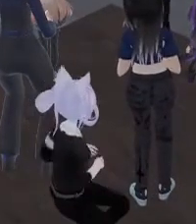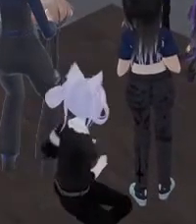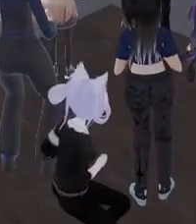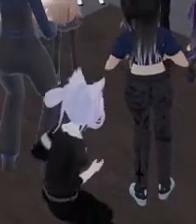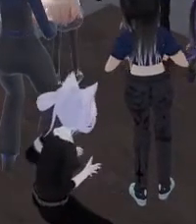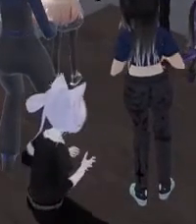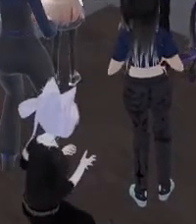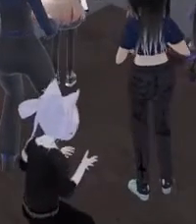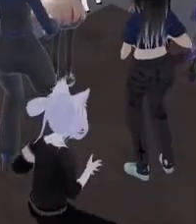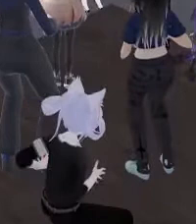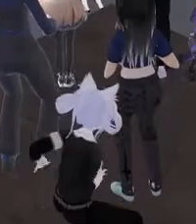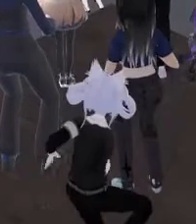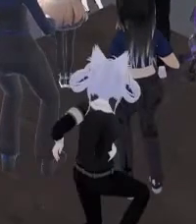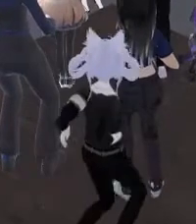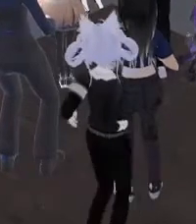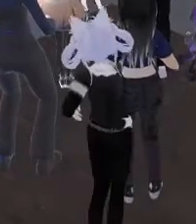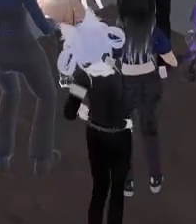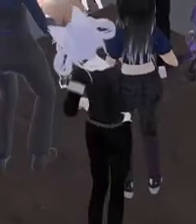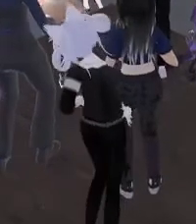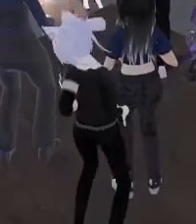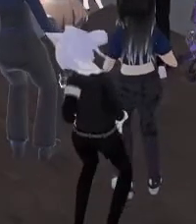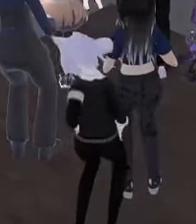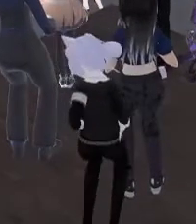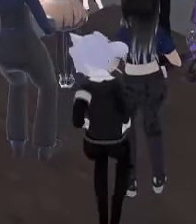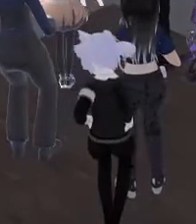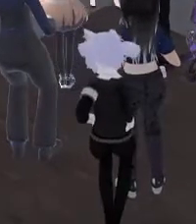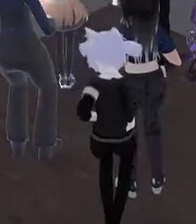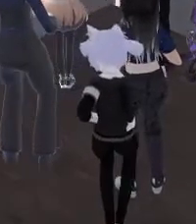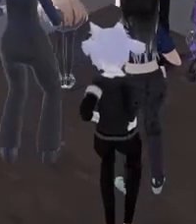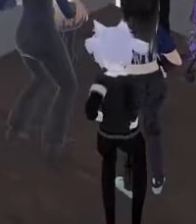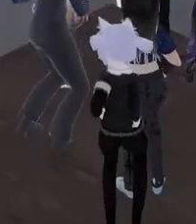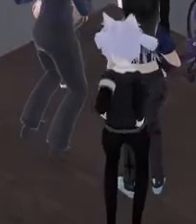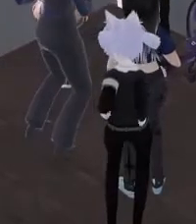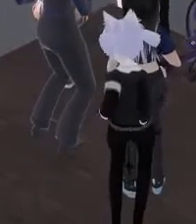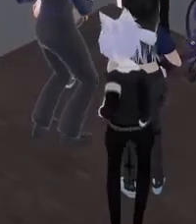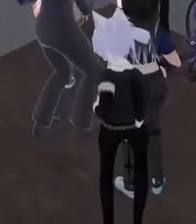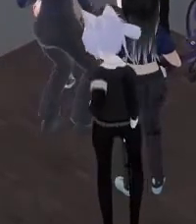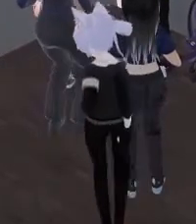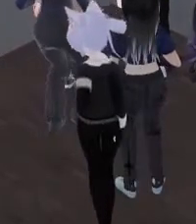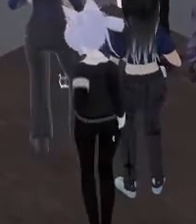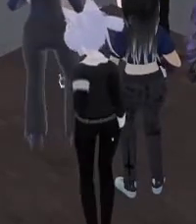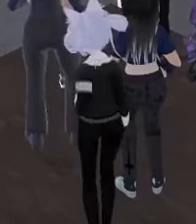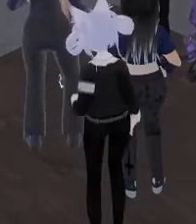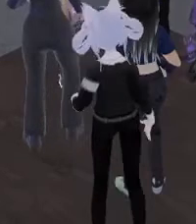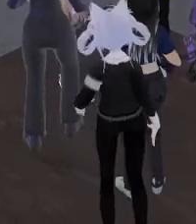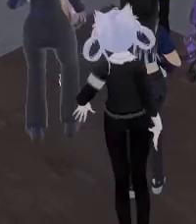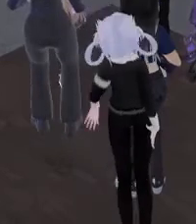I know some of you have you're not on VR, and so if you are on desktop,